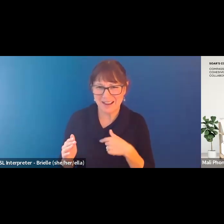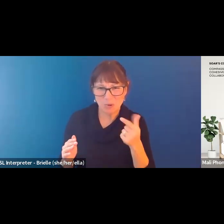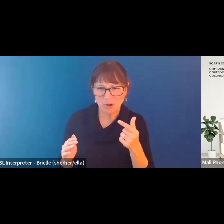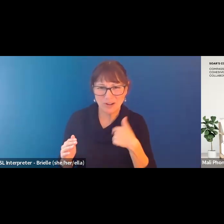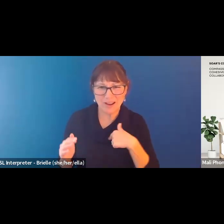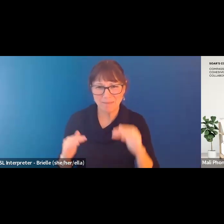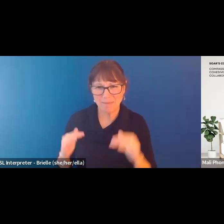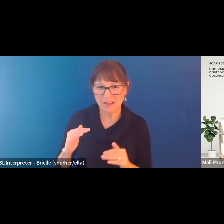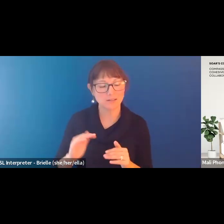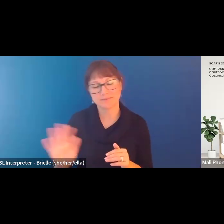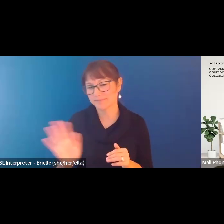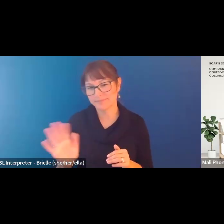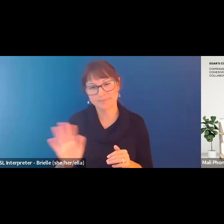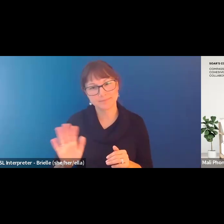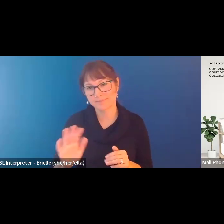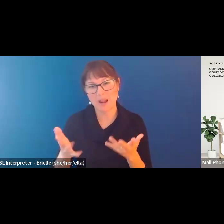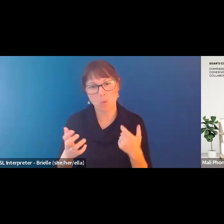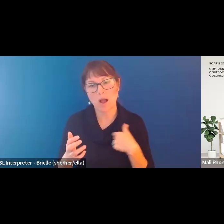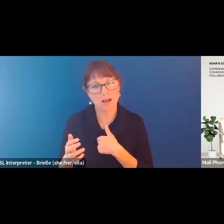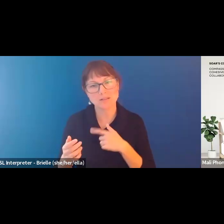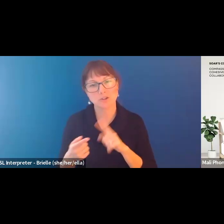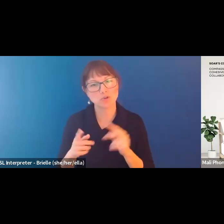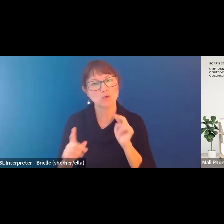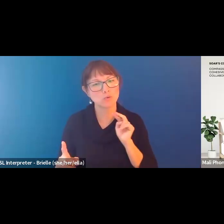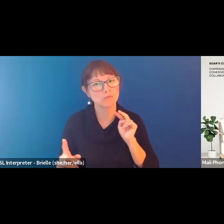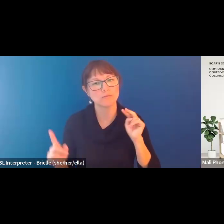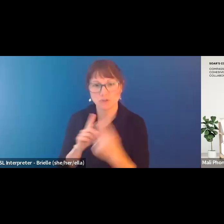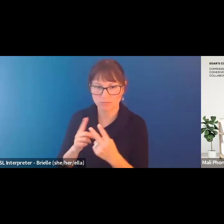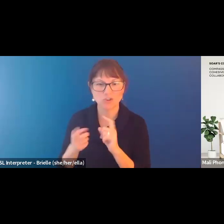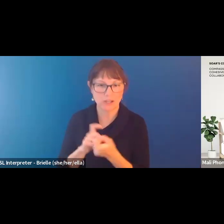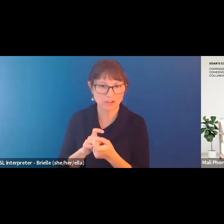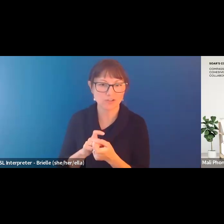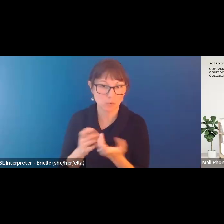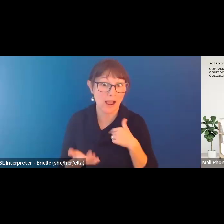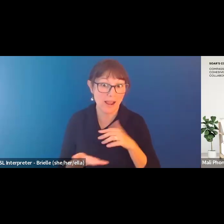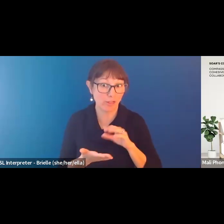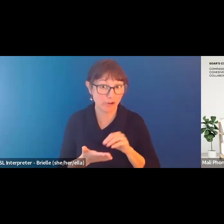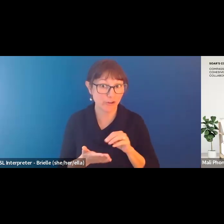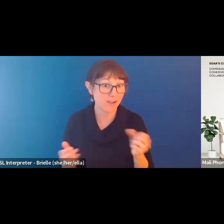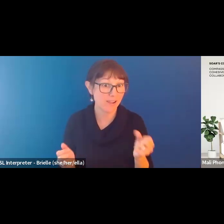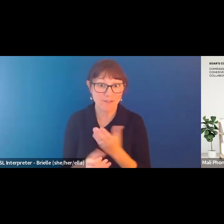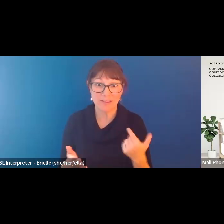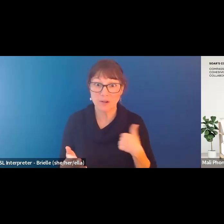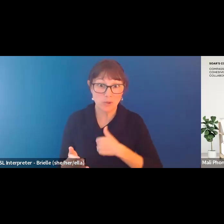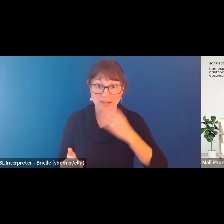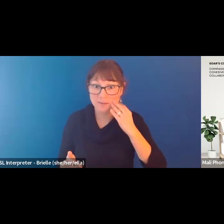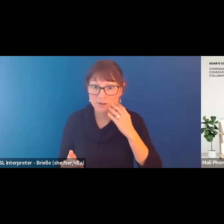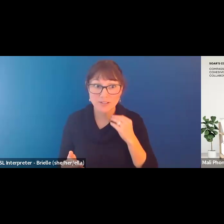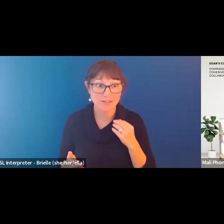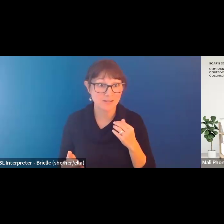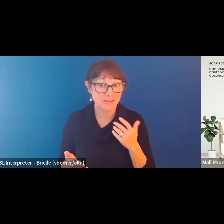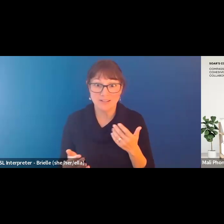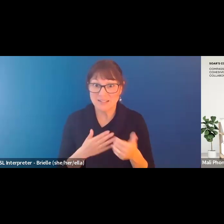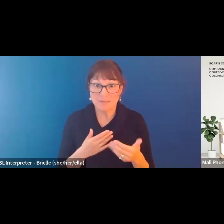I want to invite all of us to flip that narrative, as I have learned to do. Everything we've gone through, whatever it